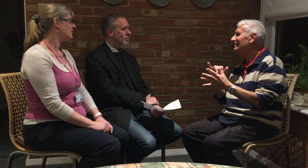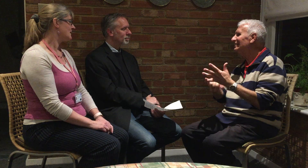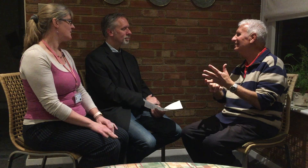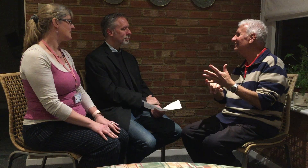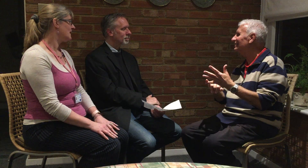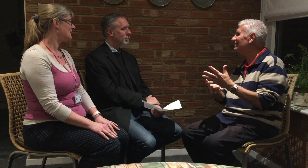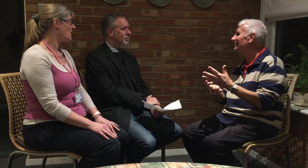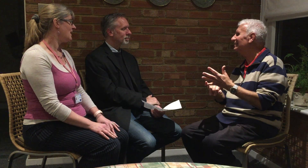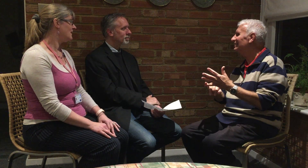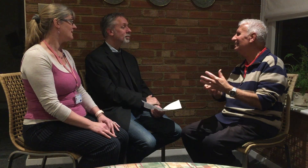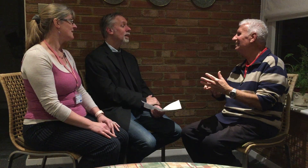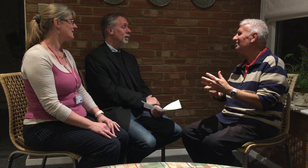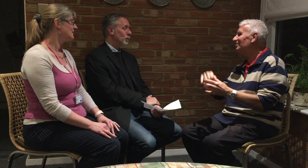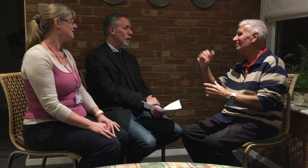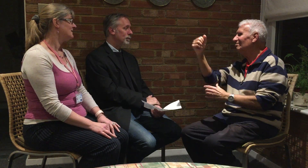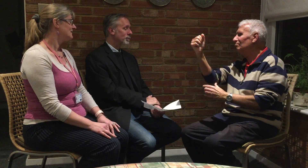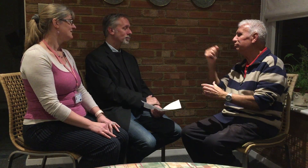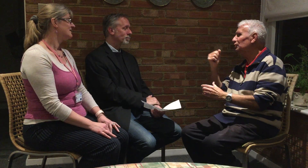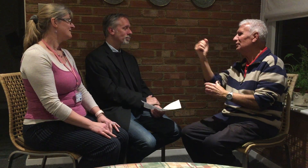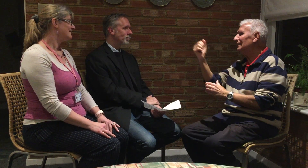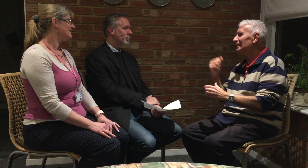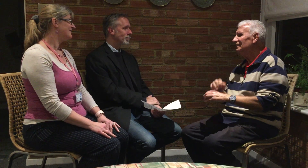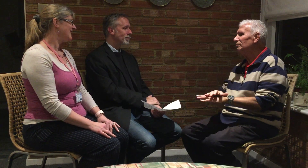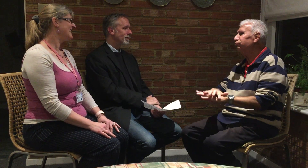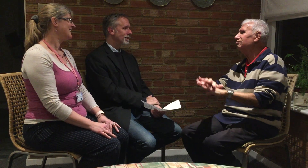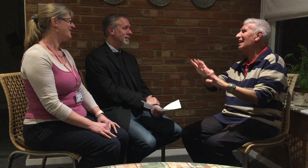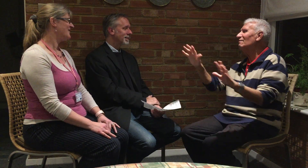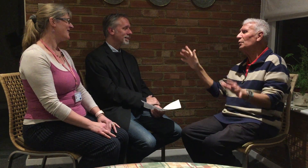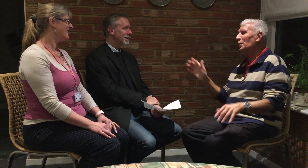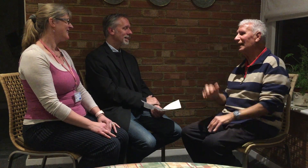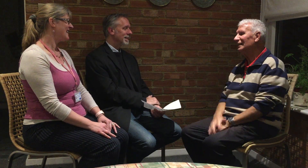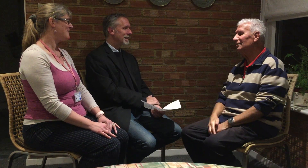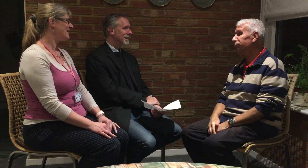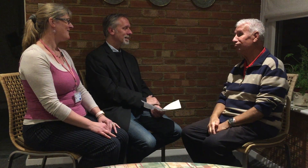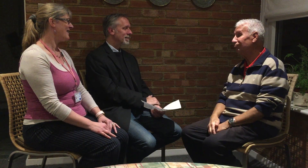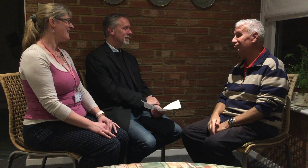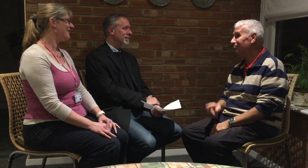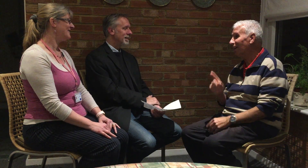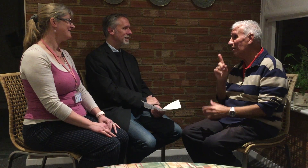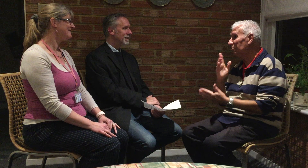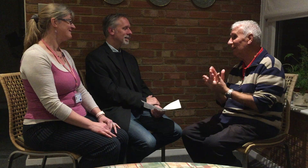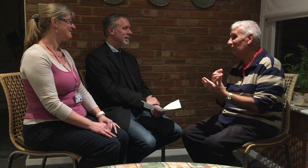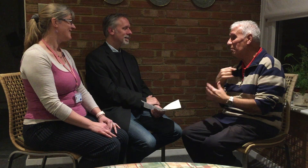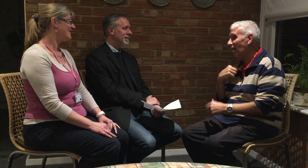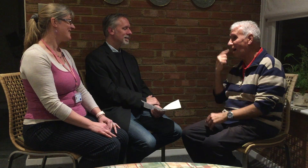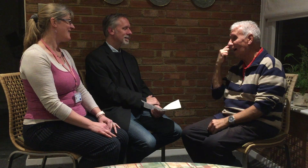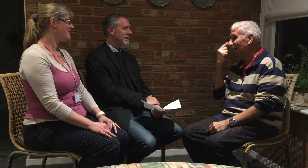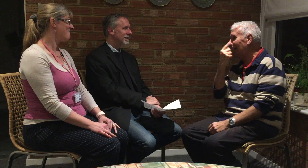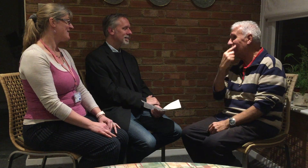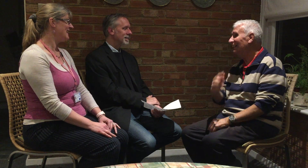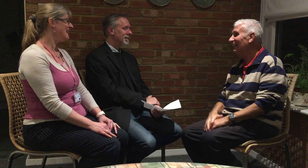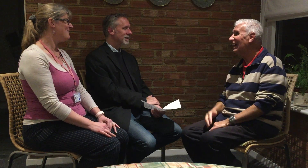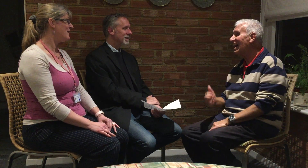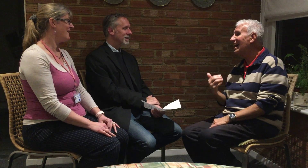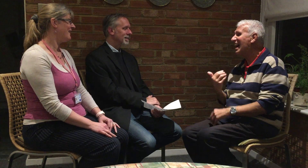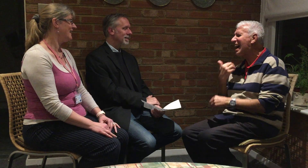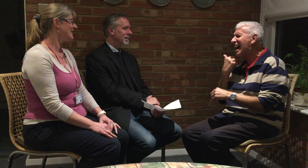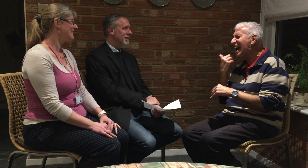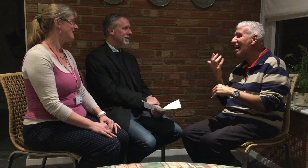Once I went to Las Vegas. Wow. All the gambling, wow. I just can't believe my eyes.